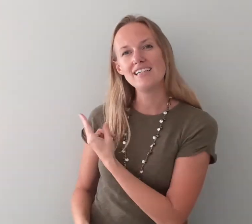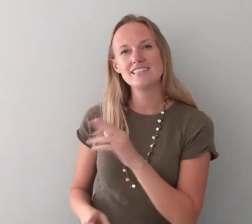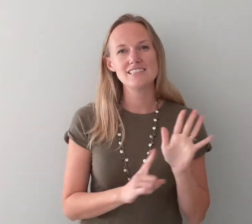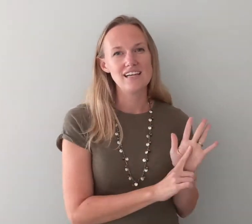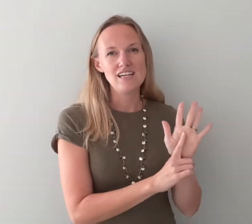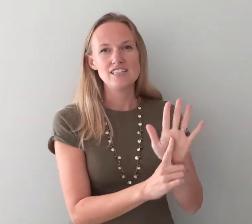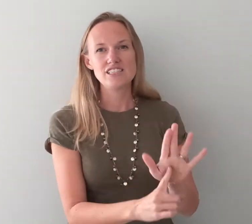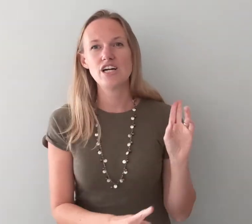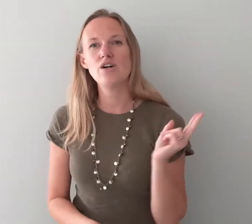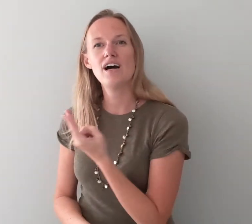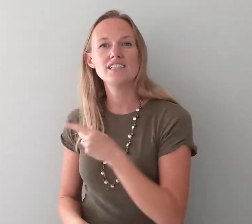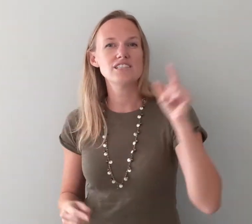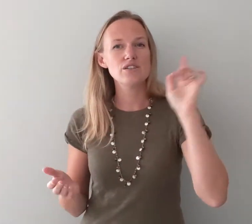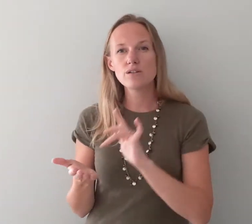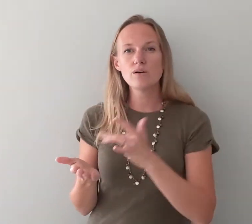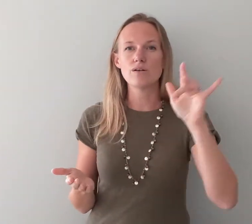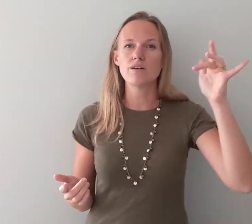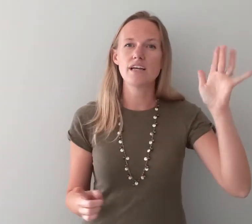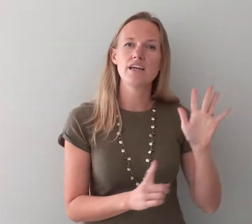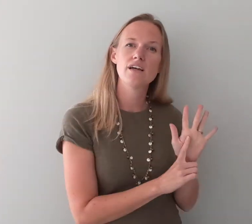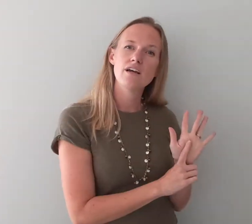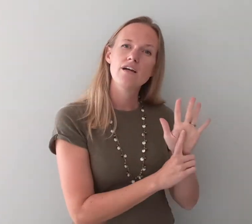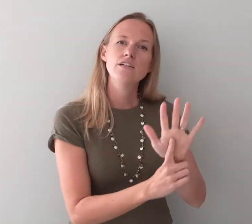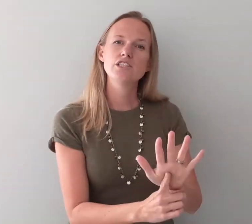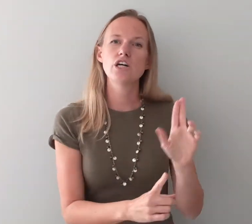us your glory. Show